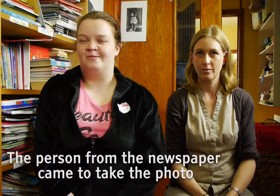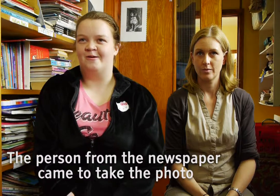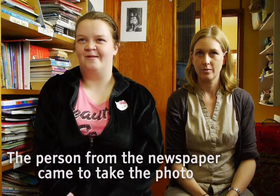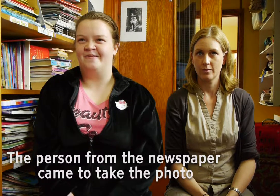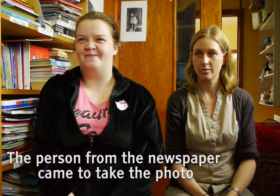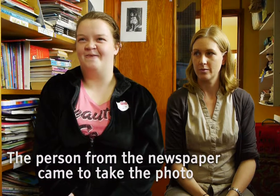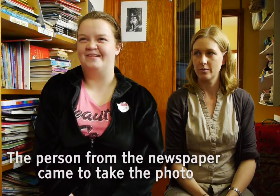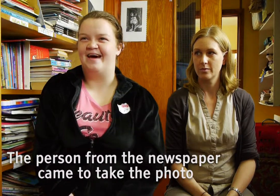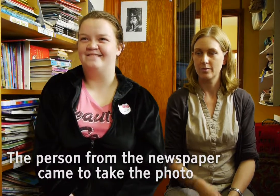to prove that.